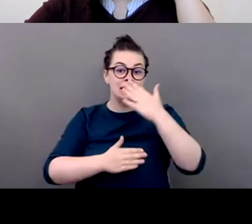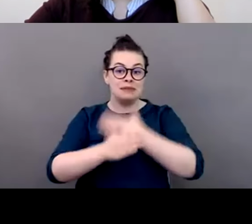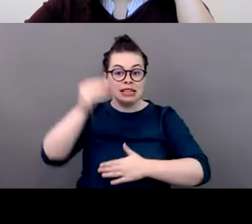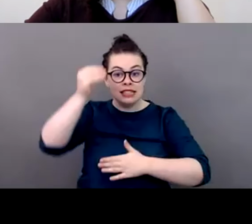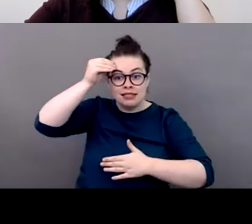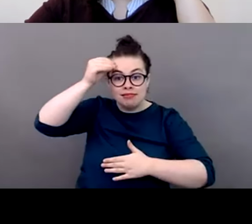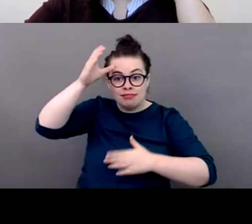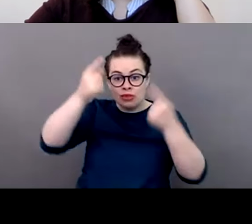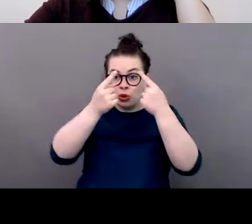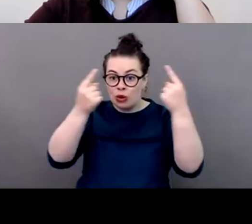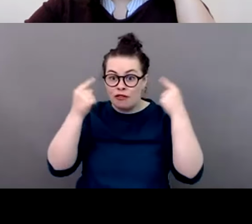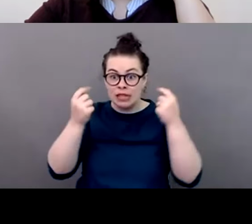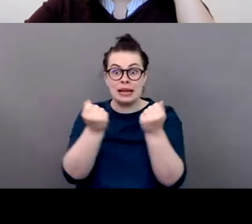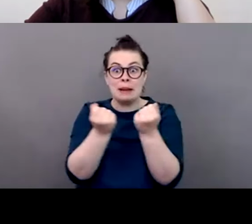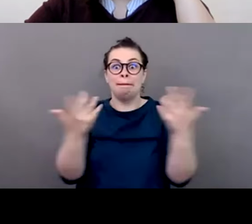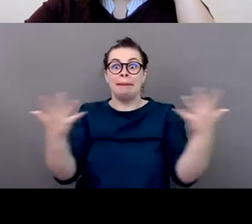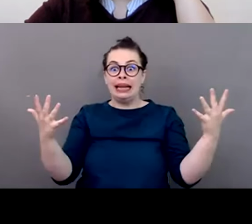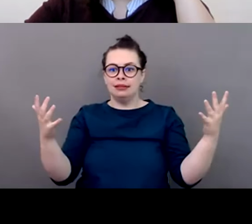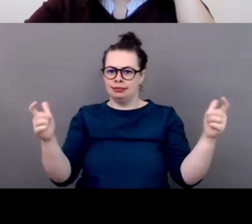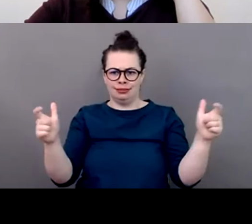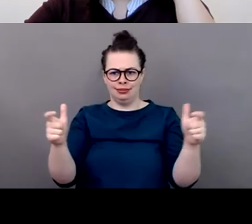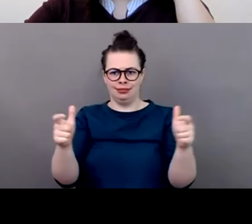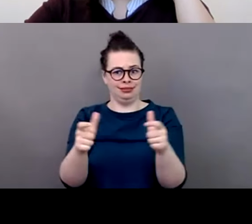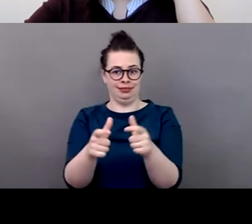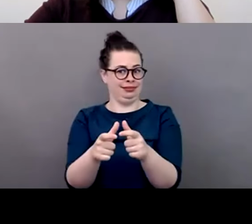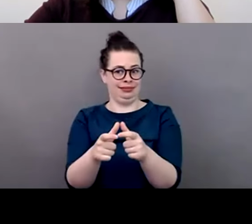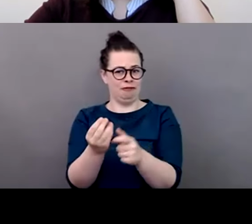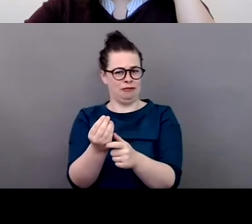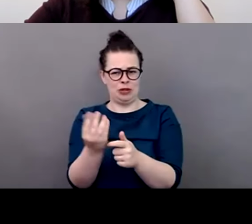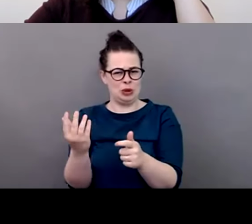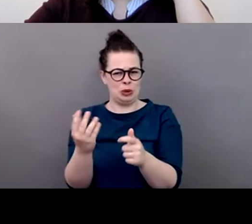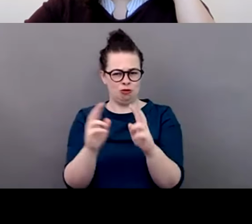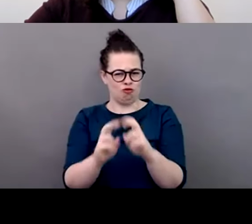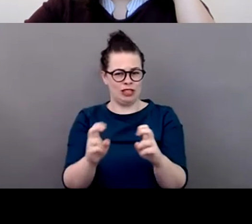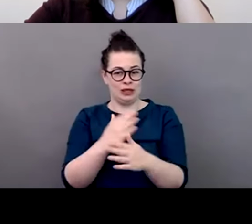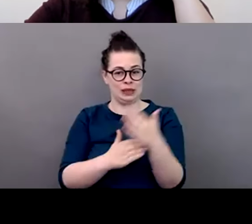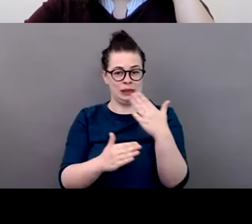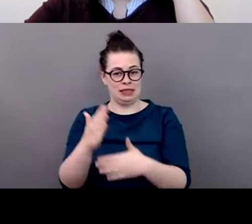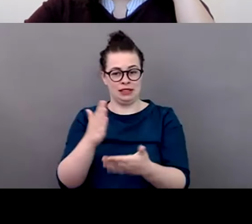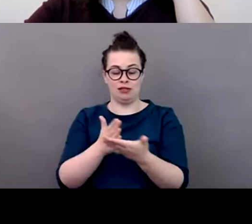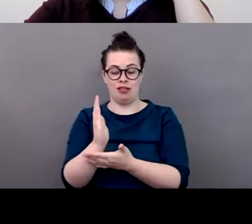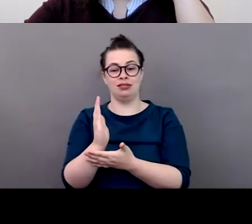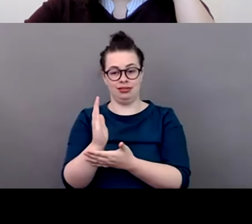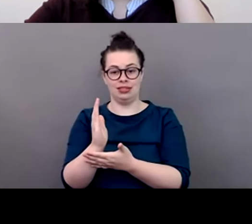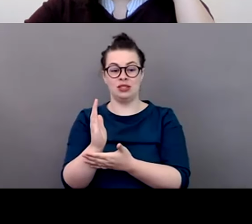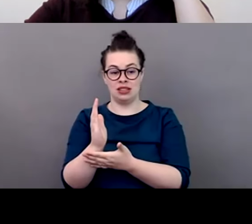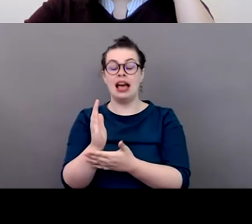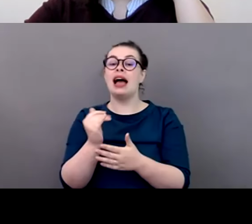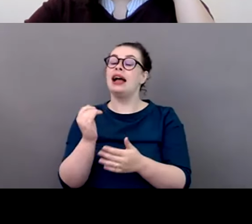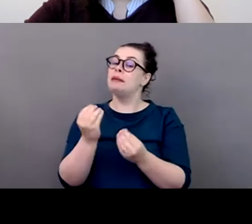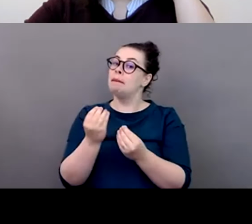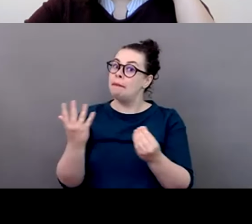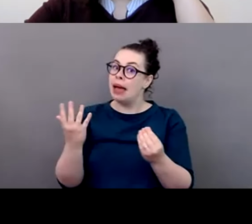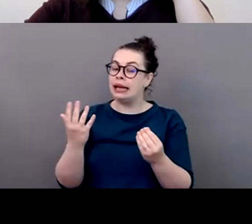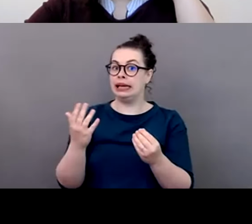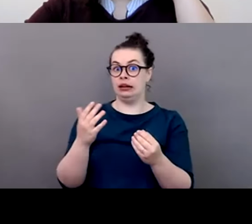So across the world, there aren't that many people who are specializing on disability rights. And very often they have links with DPOs,